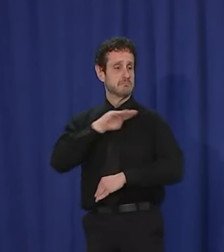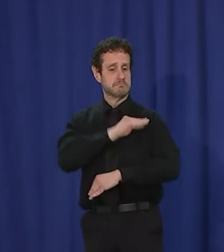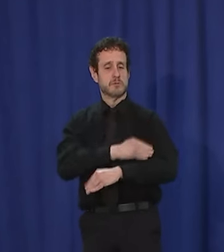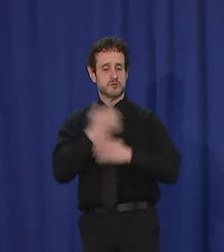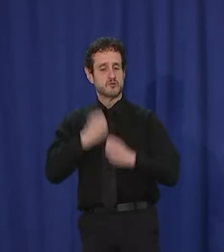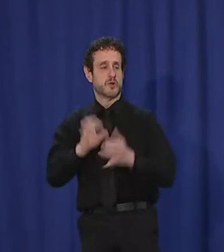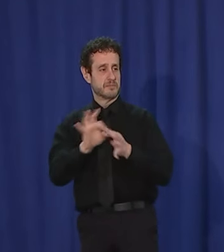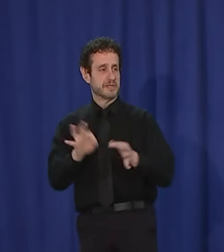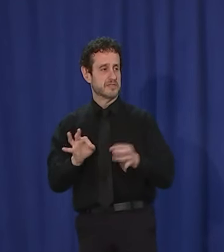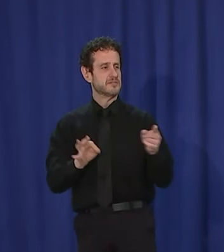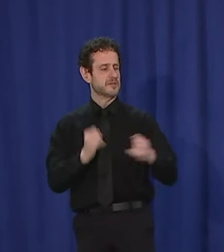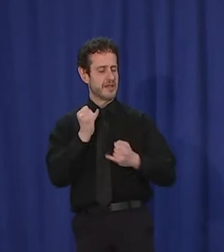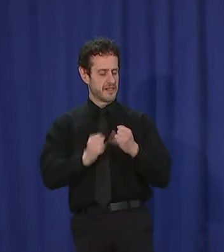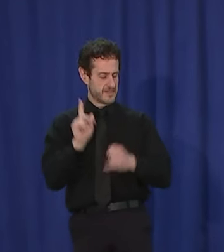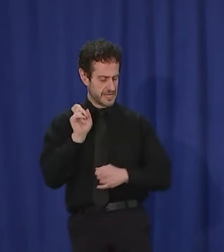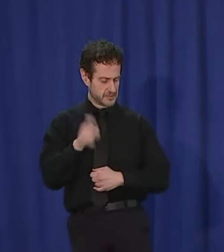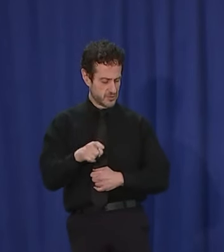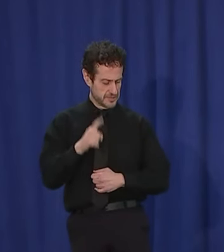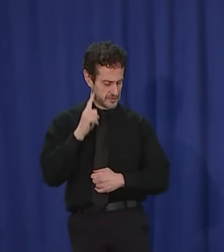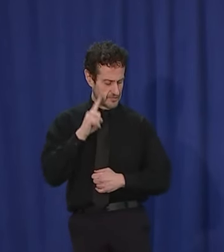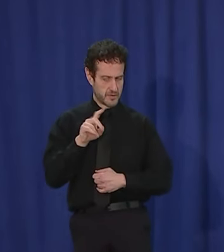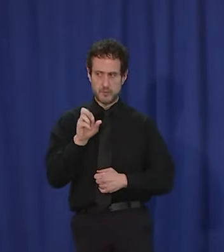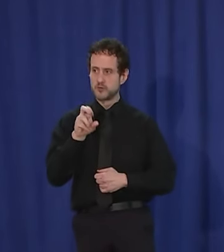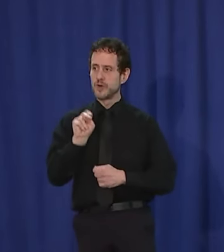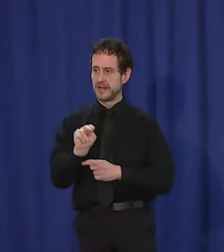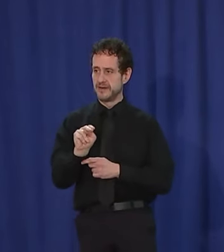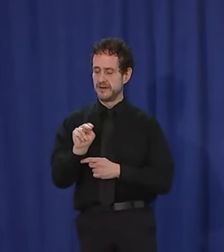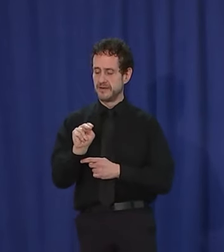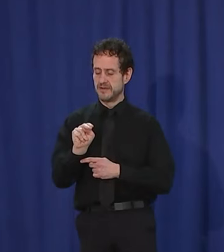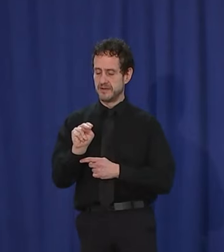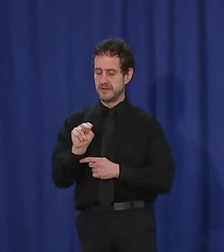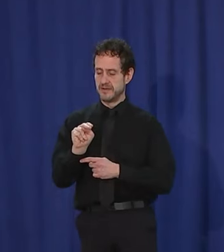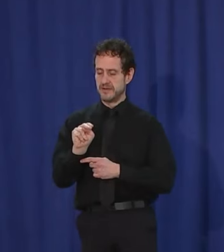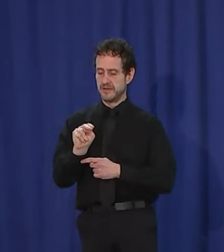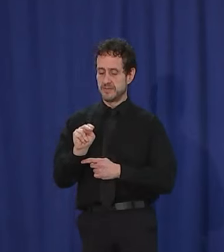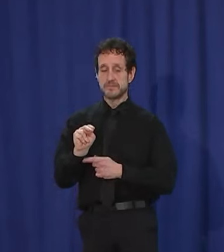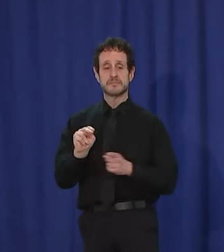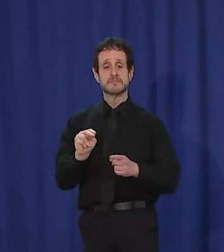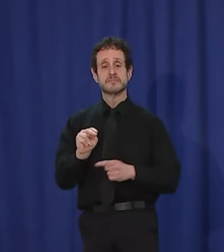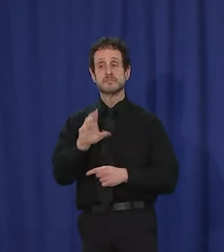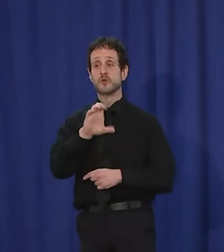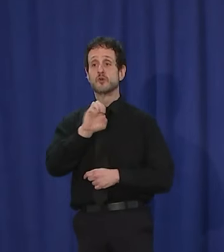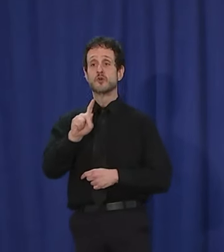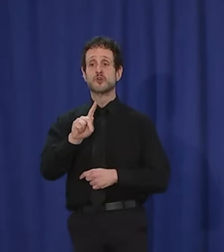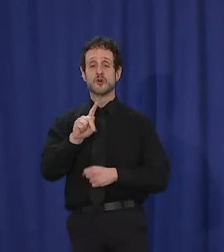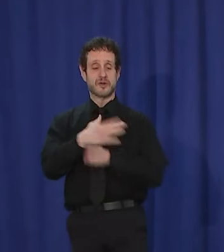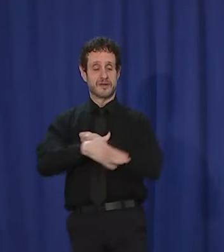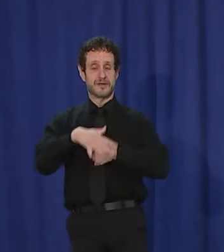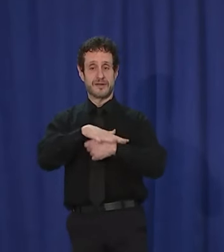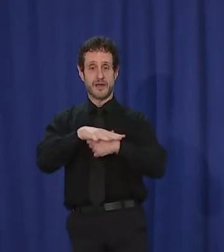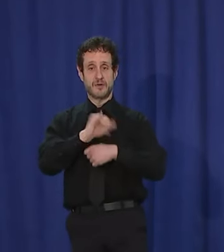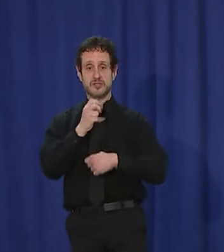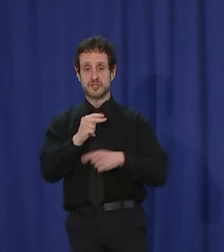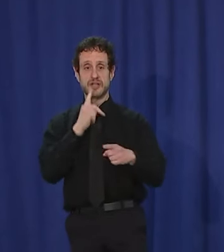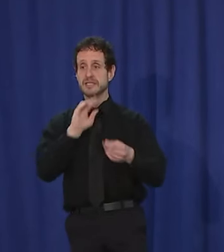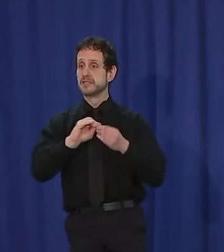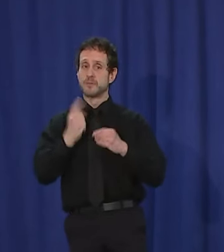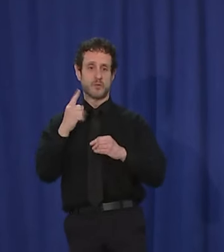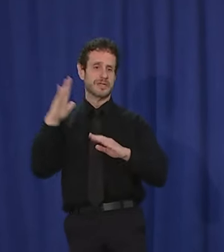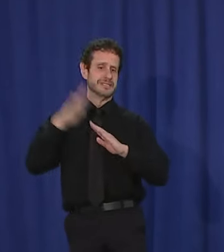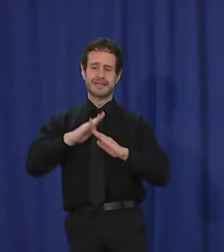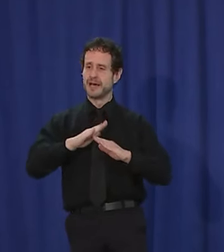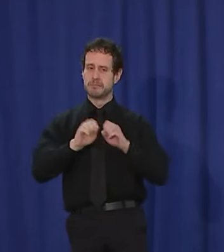me, from AD Quigg at Cranes. Cook County Jail is now the number one national cluster of COVID-19